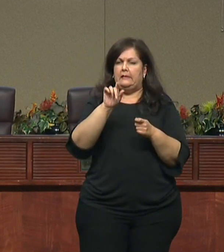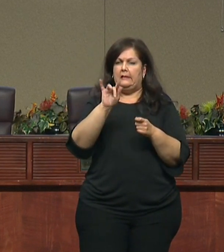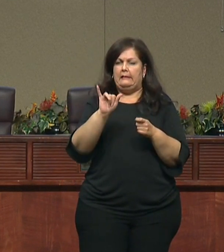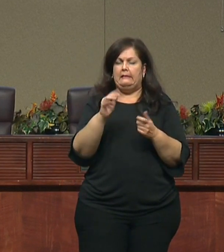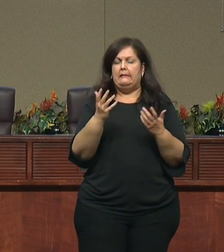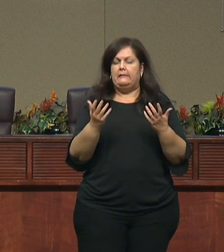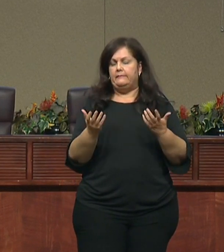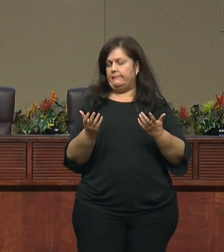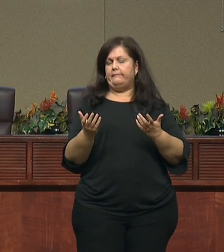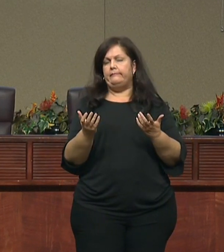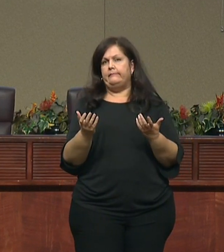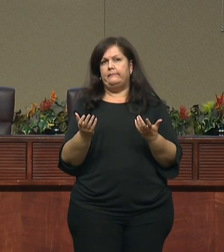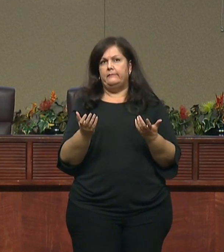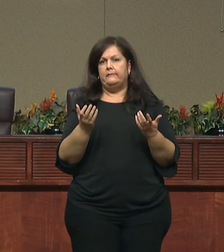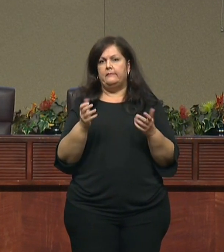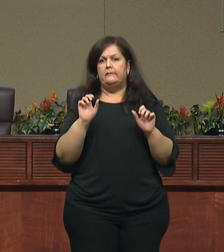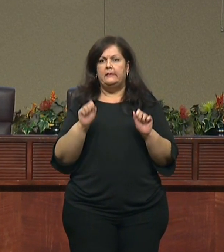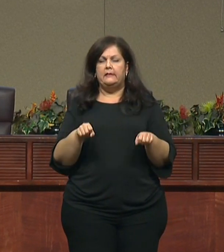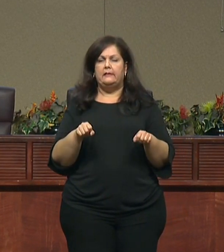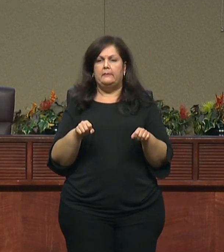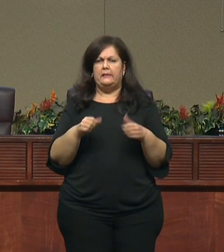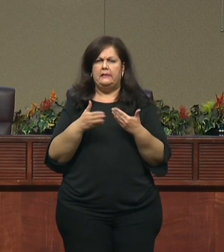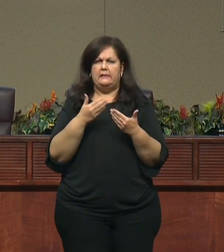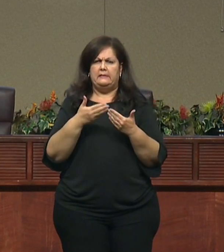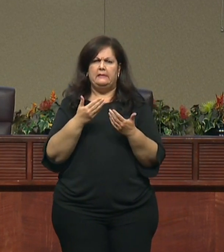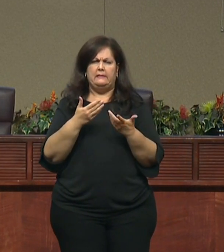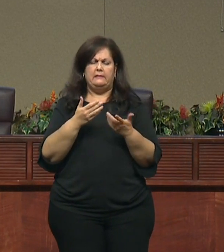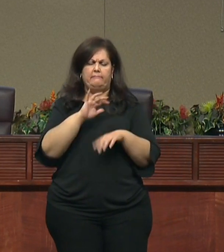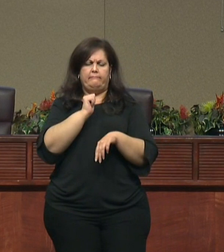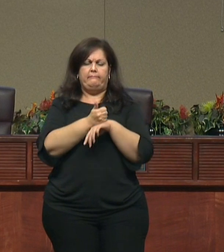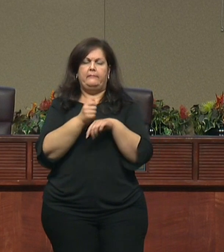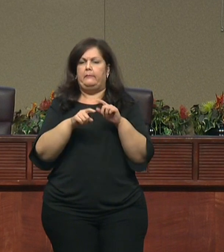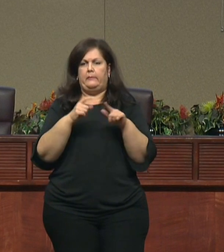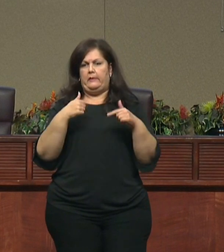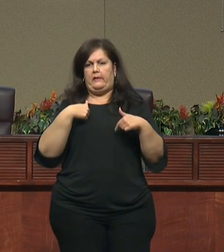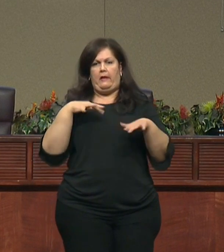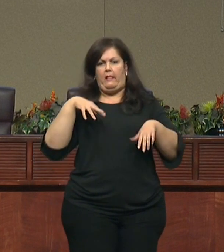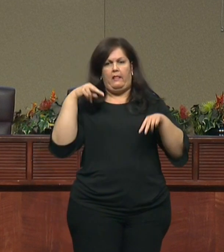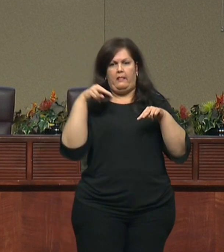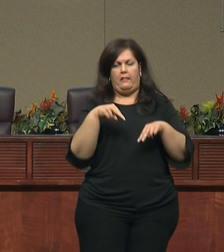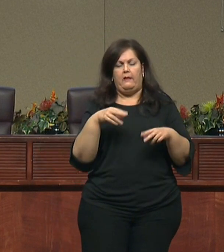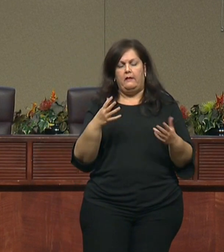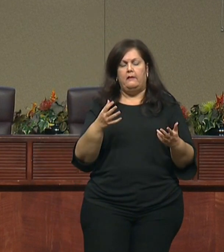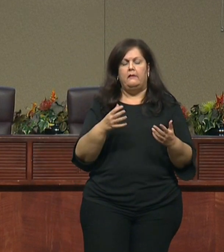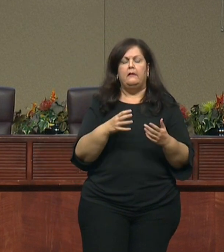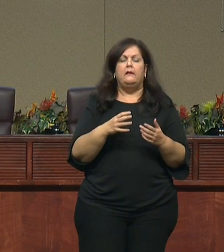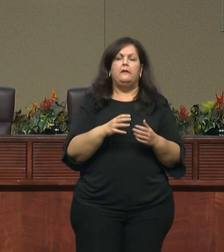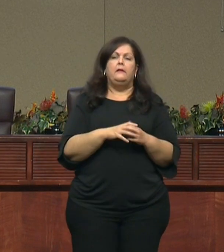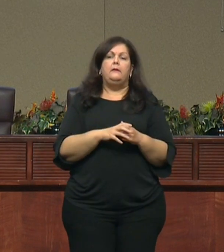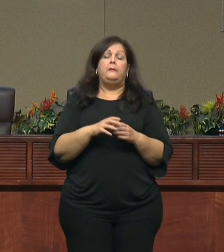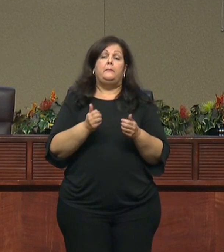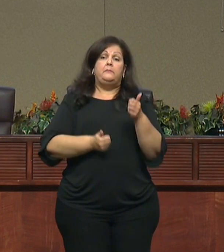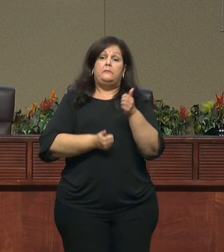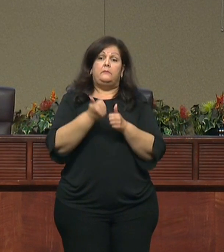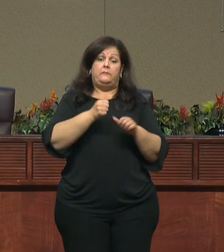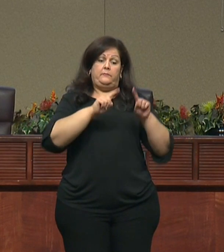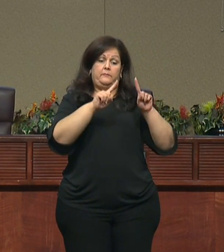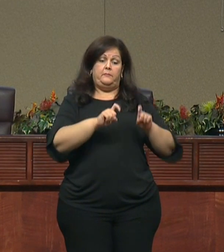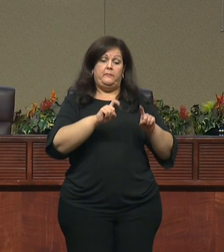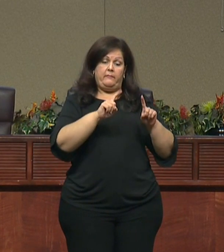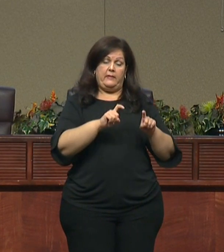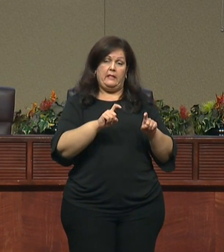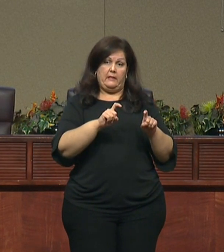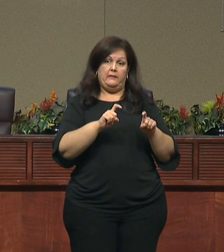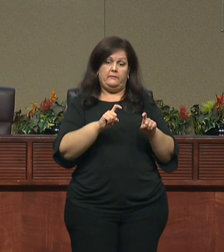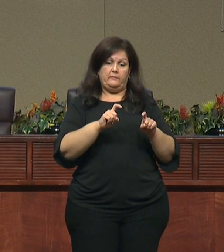can be, that can be easily established. I just have to ask our EPIs to do it. Most tests are